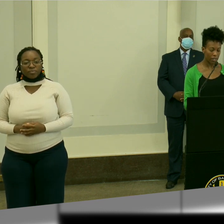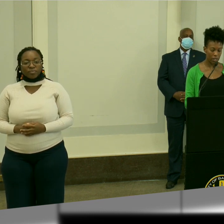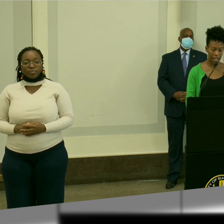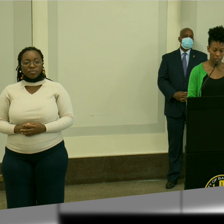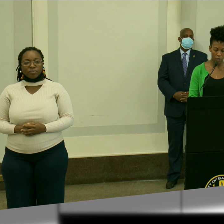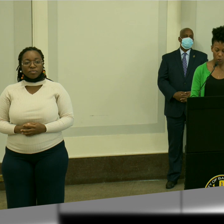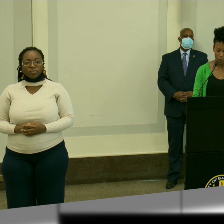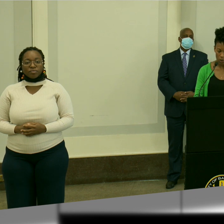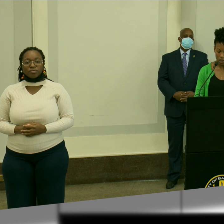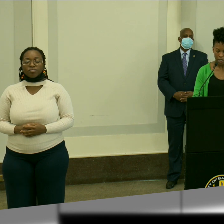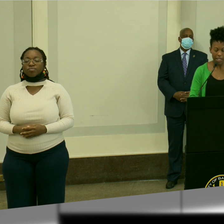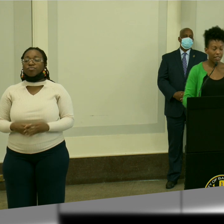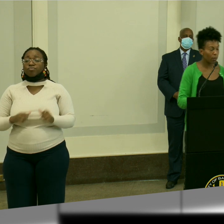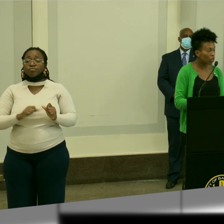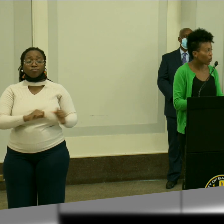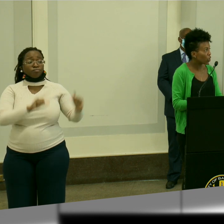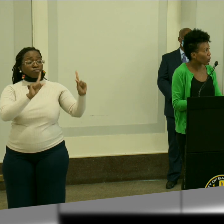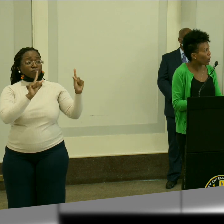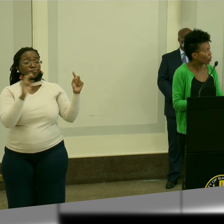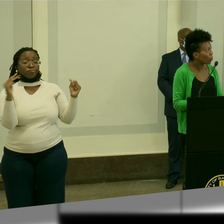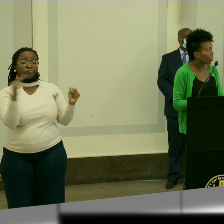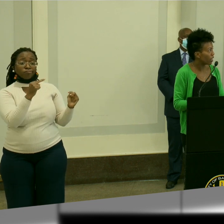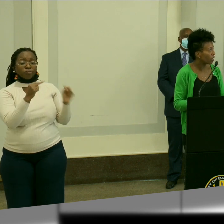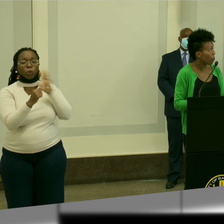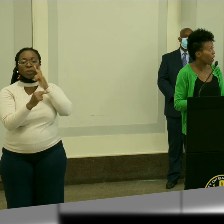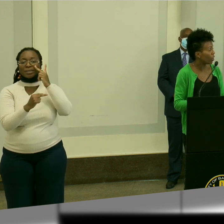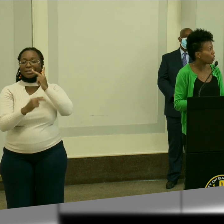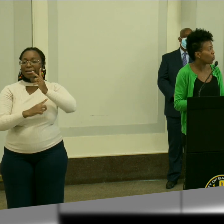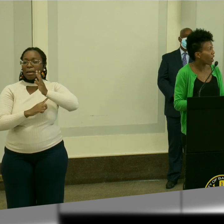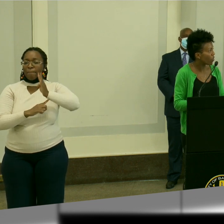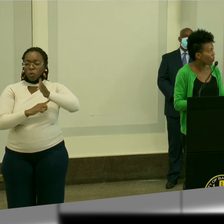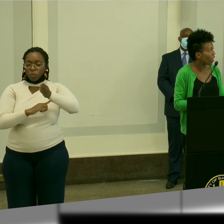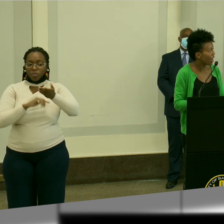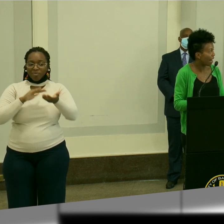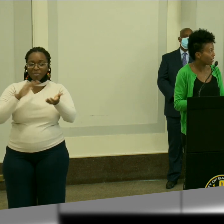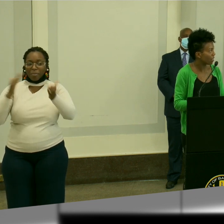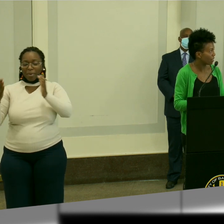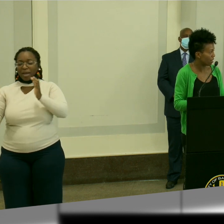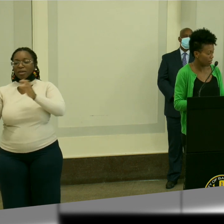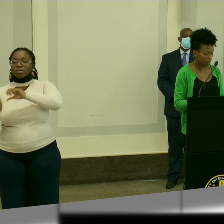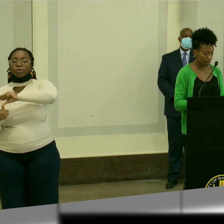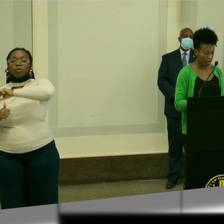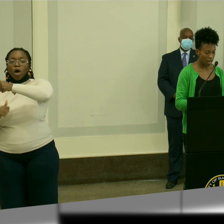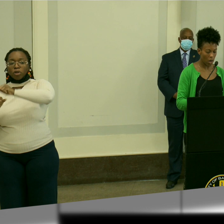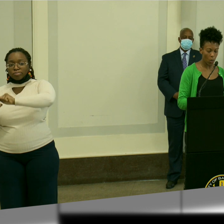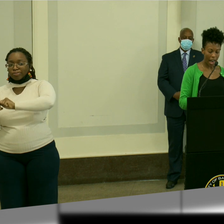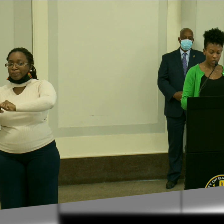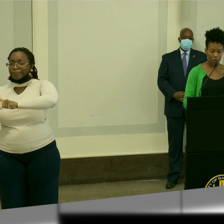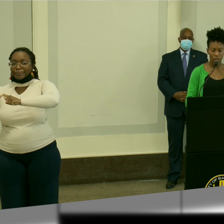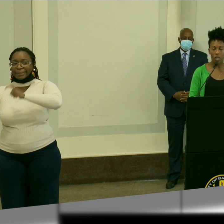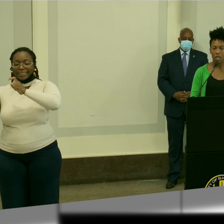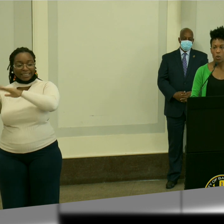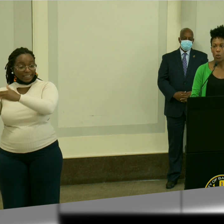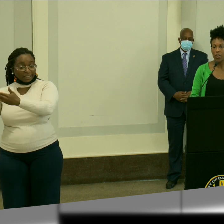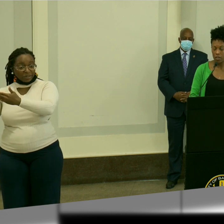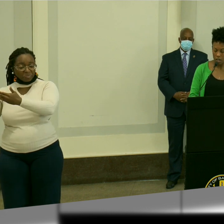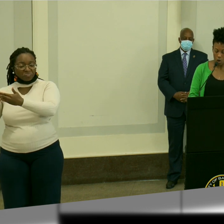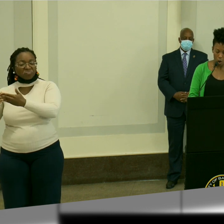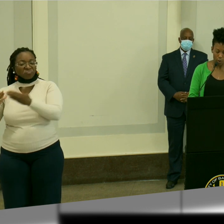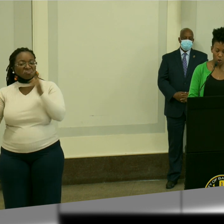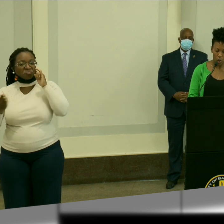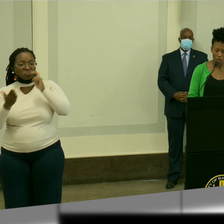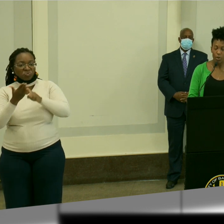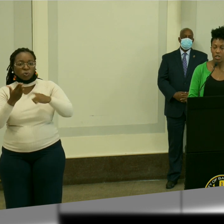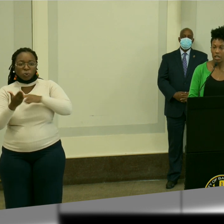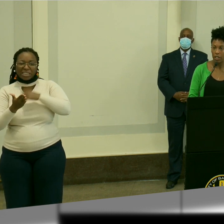Looking at this next visual, it demonstrates where Baltimore is compared to other analogous cities. And as you can see, we have seen